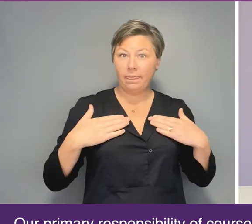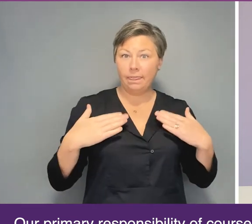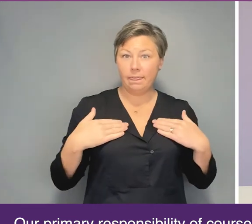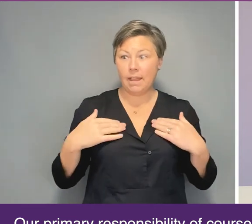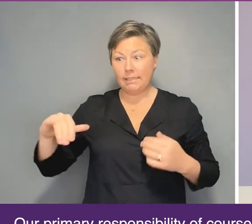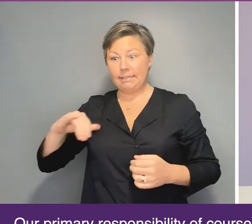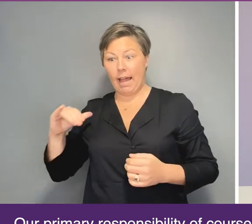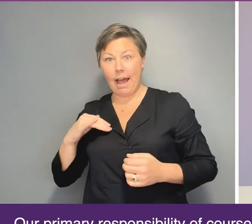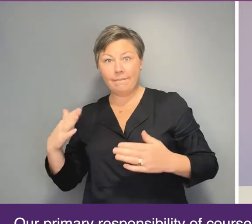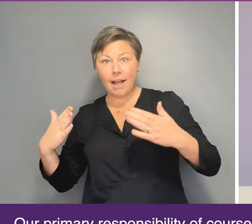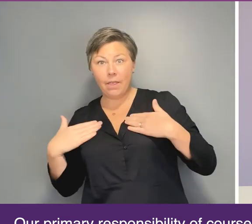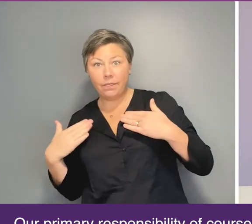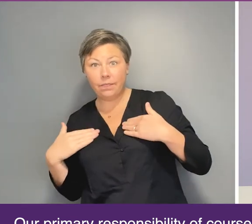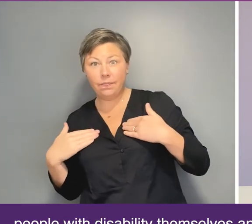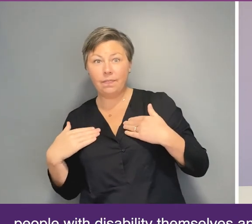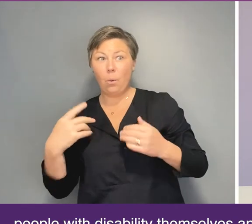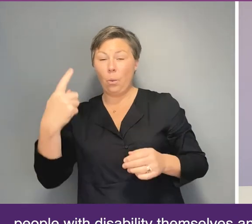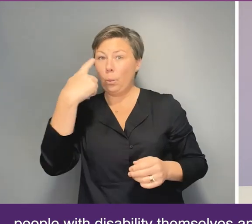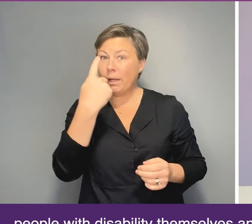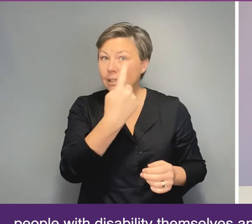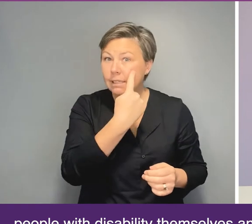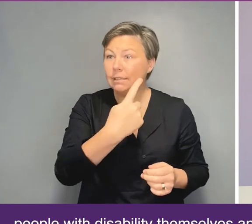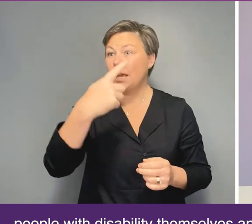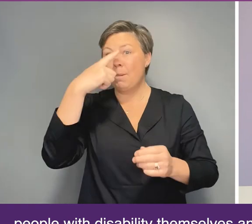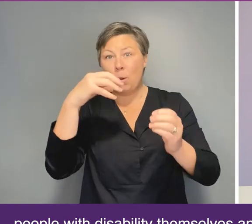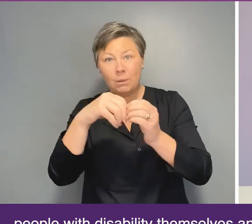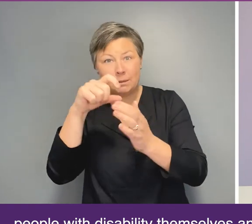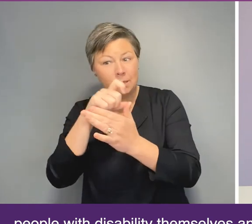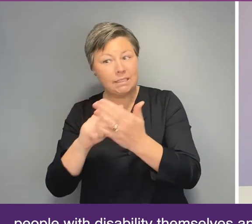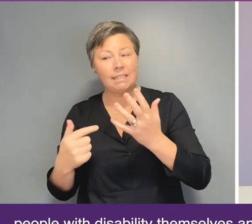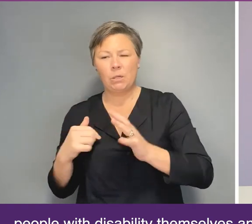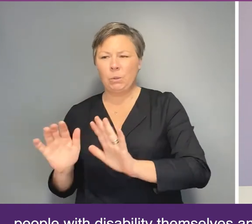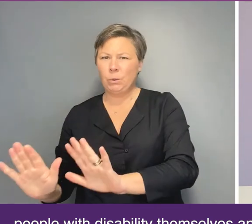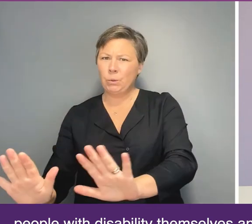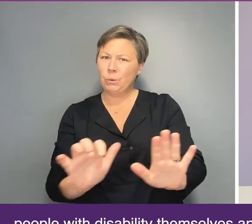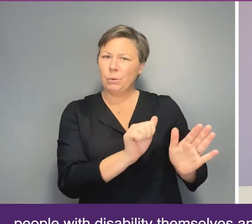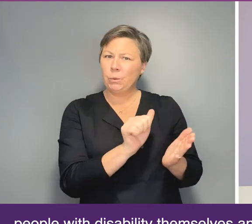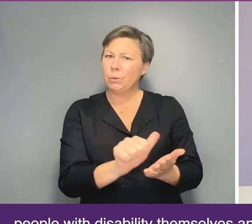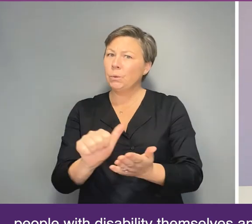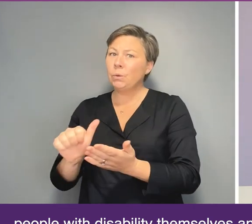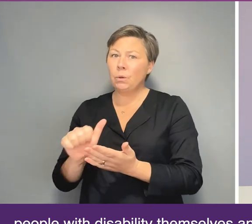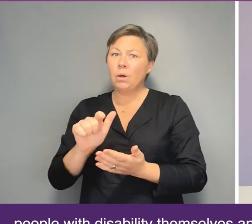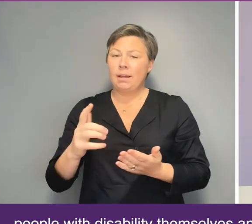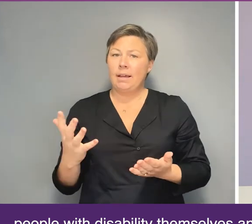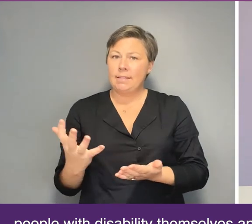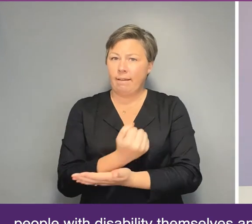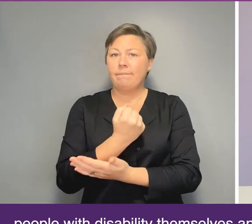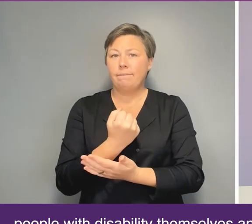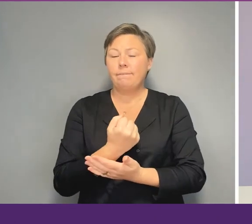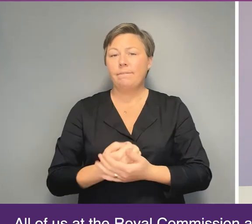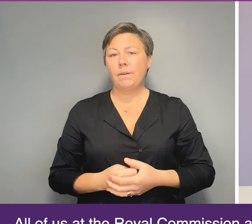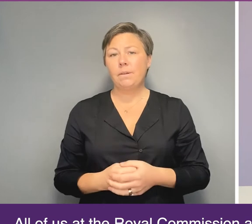witnesses of the hearing, people with disability themselves and the more general Alice Springs community.